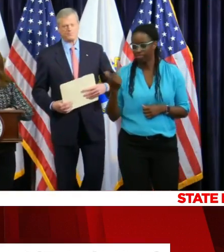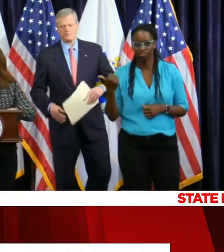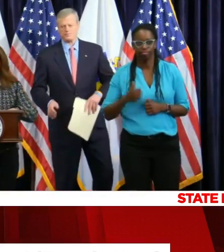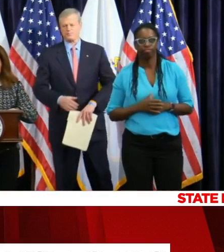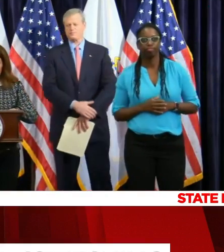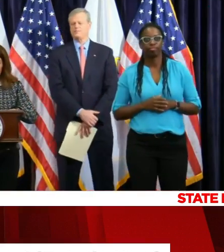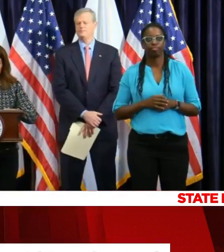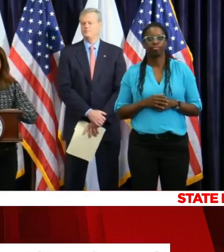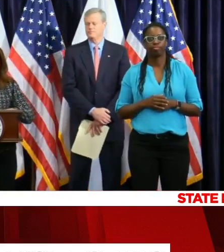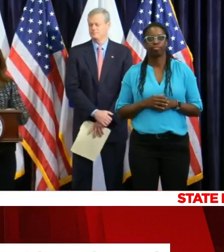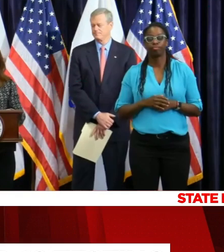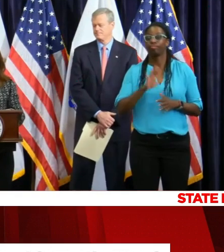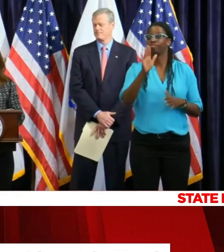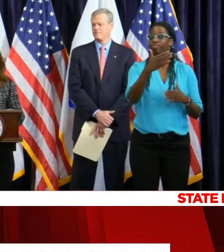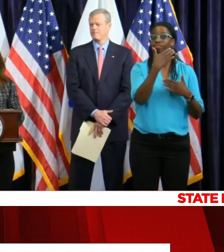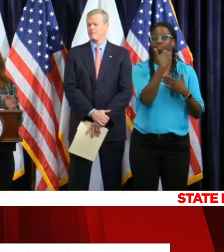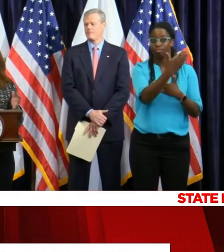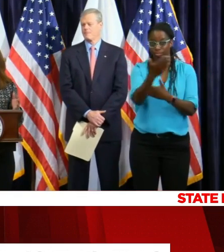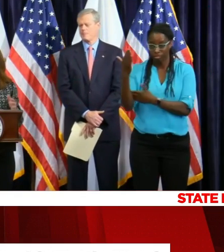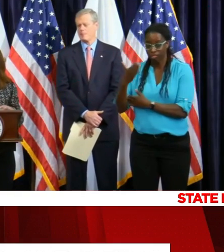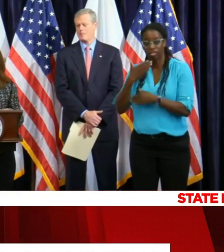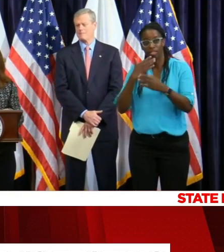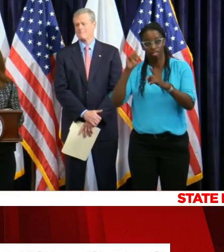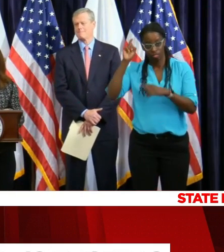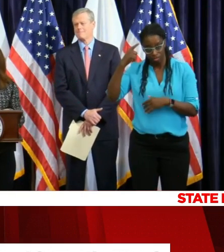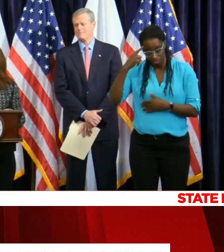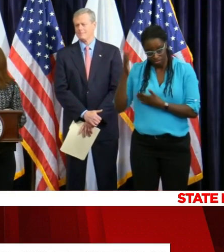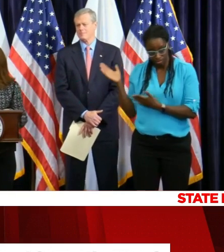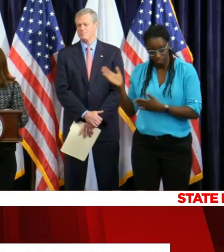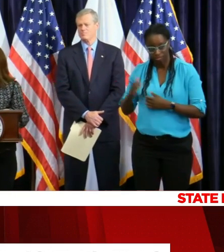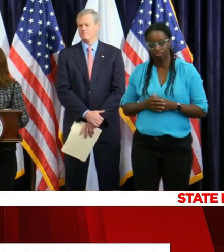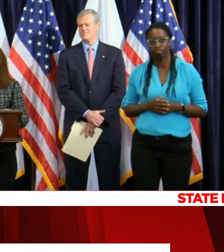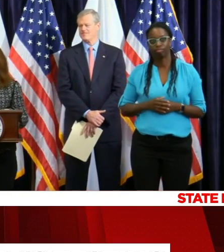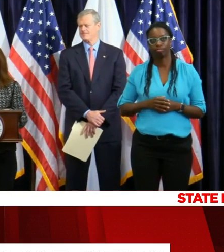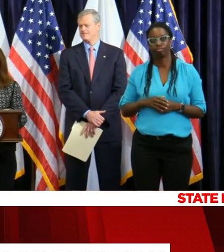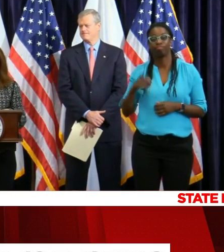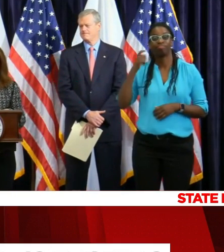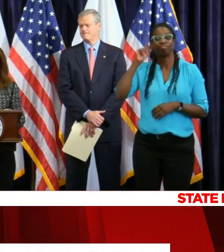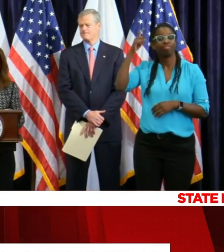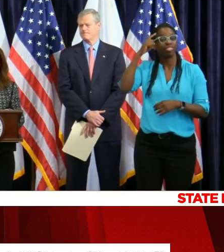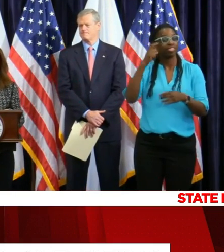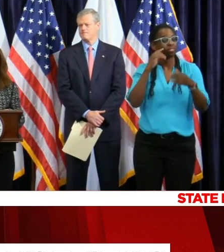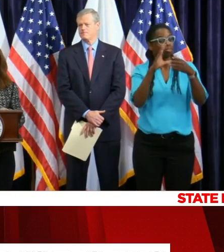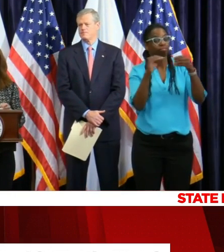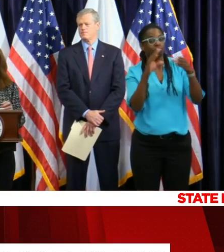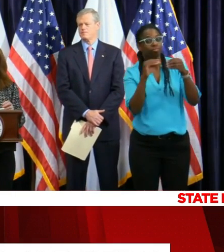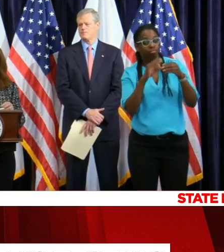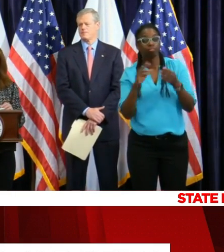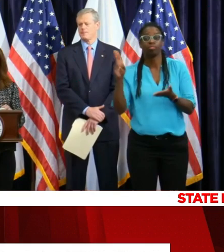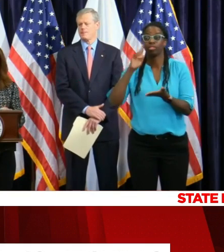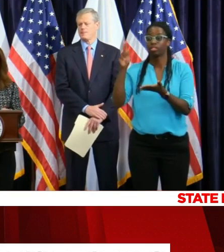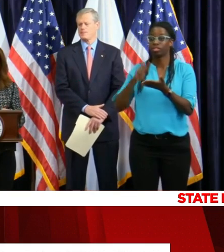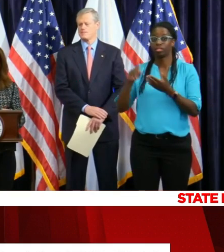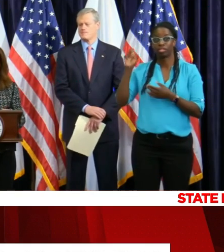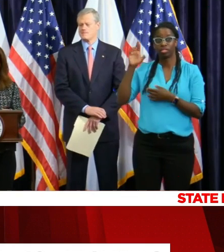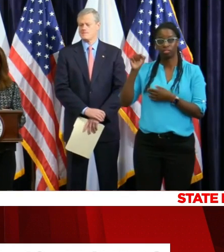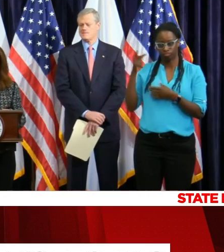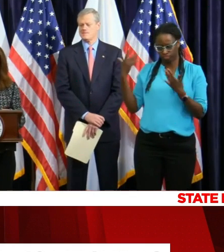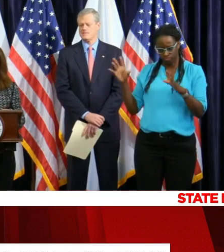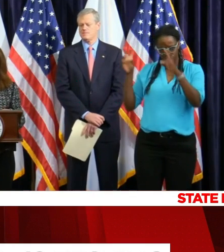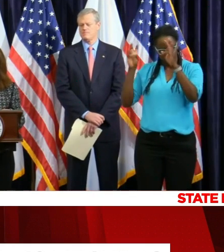And Governor Baker just announced 2.1 million free at-home rapid COVID-19 tests will be given out